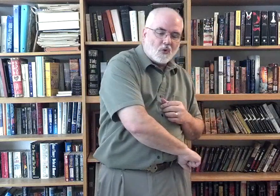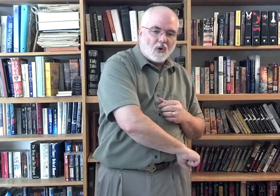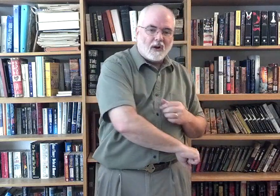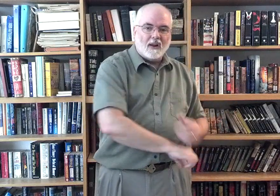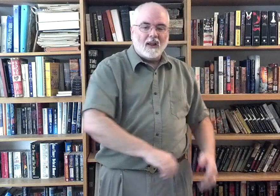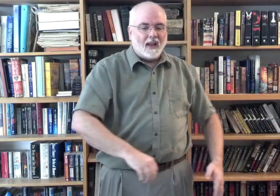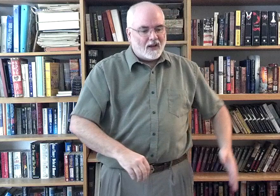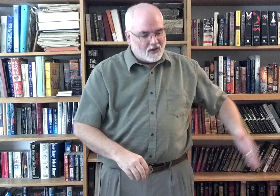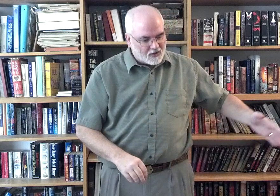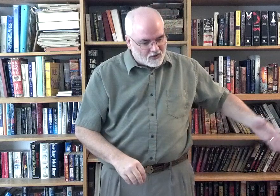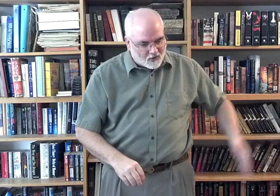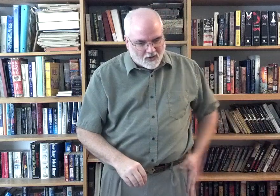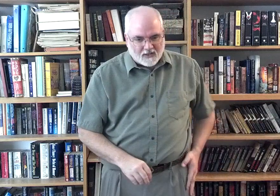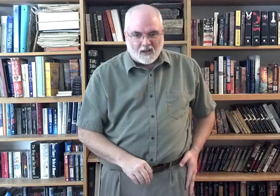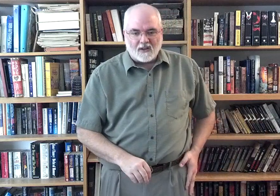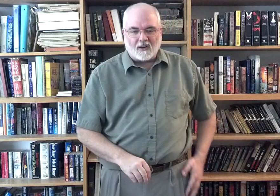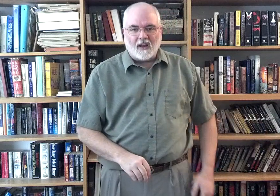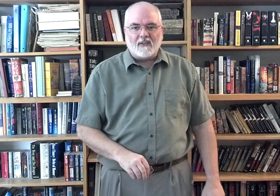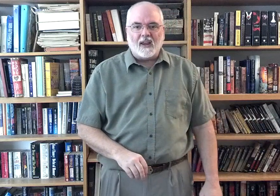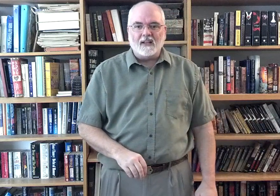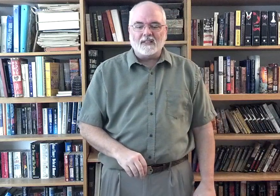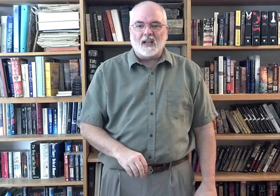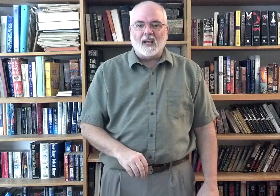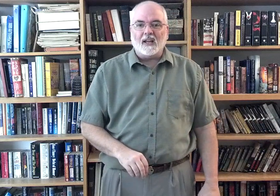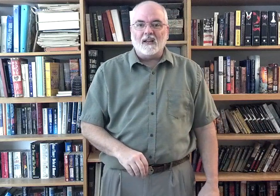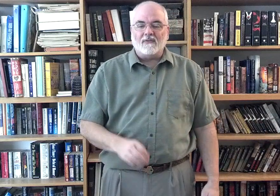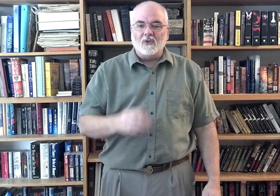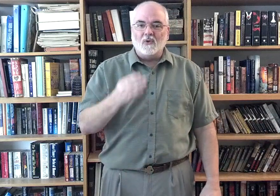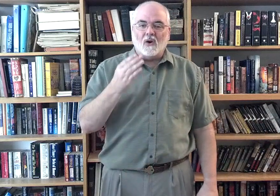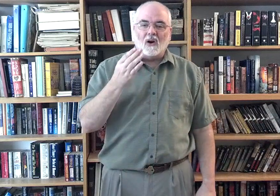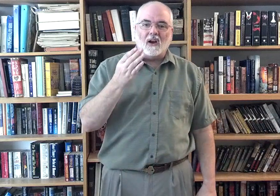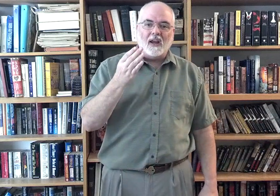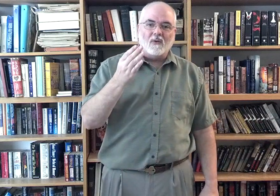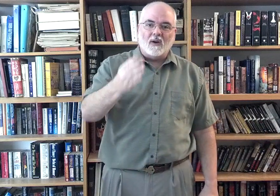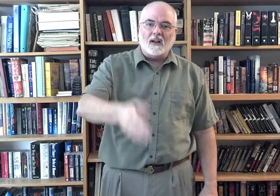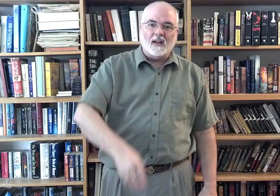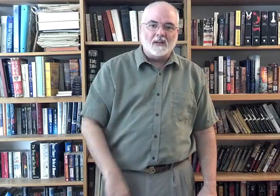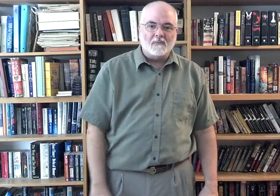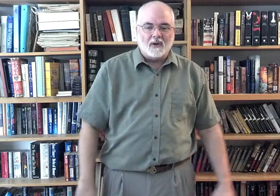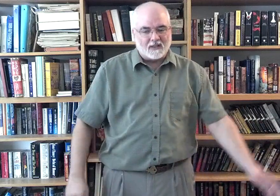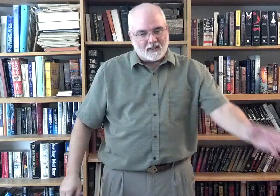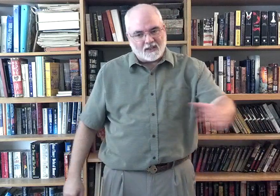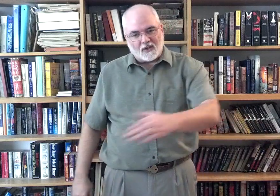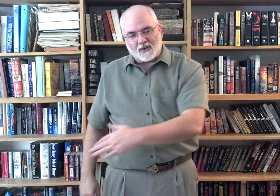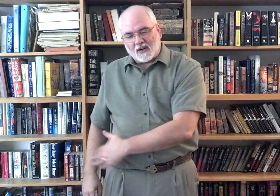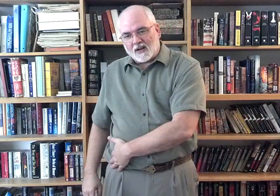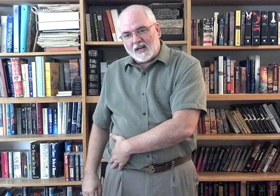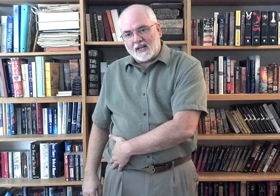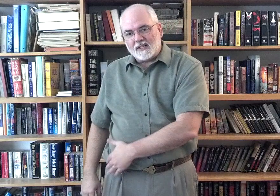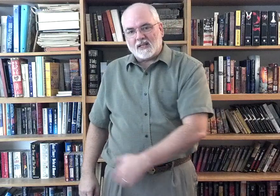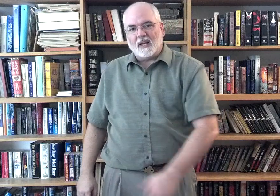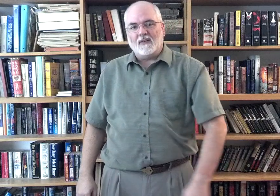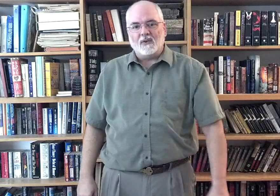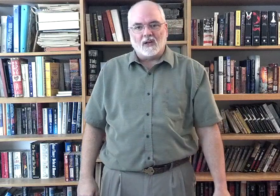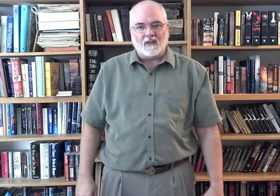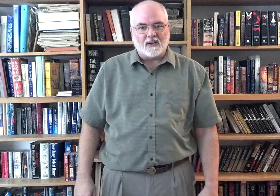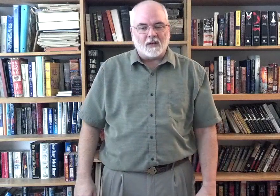sword. Your sword is on your left-hand side if you are a right-handed person. It's on your right-hand side if you're a left-handed